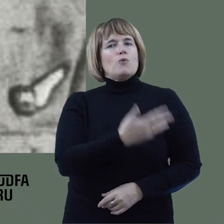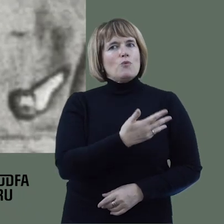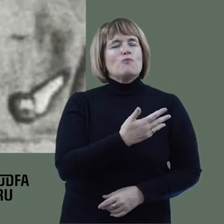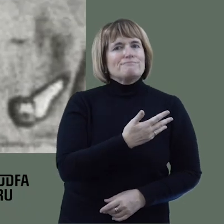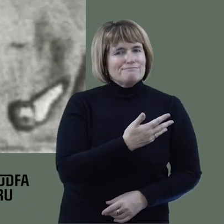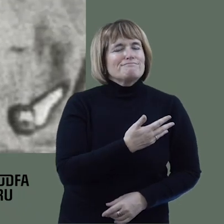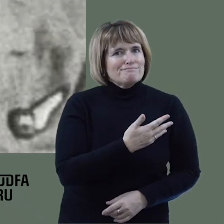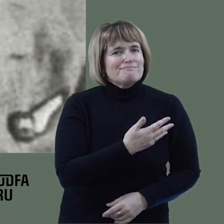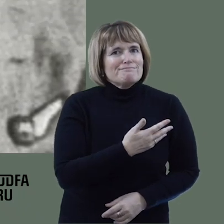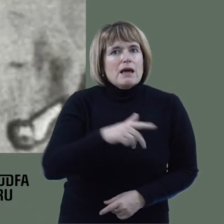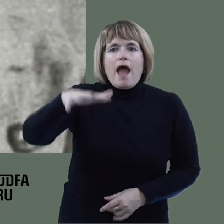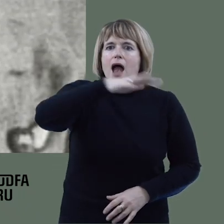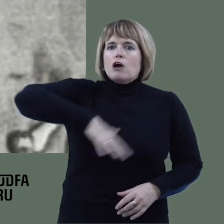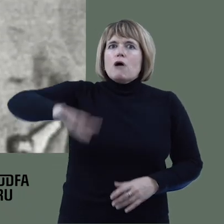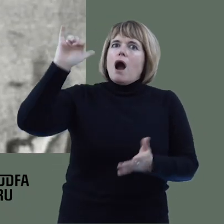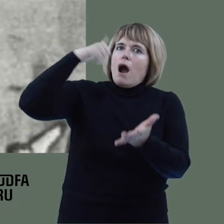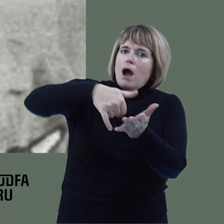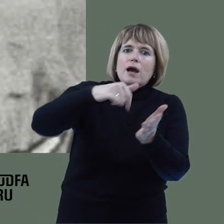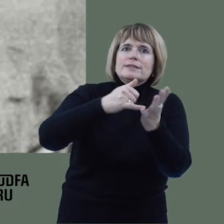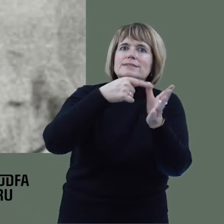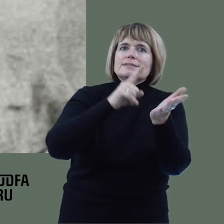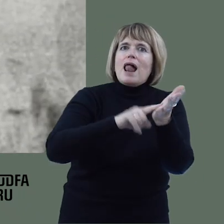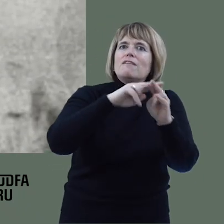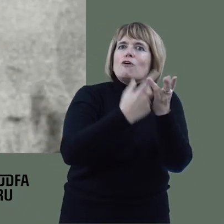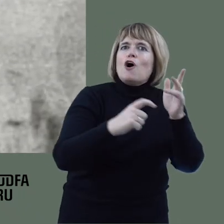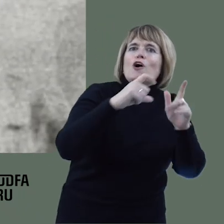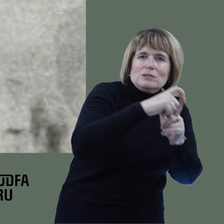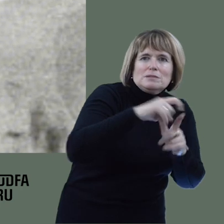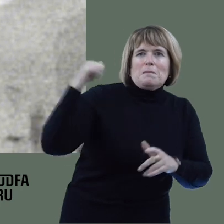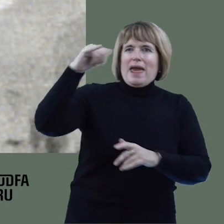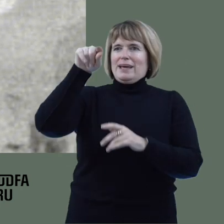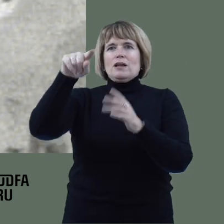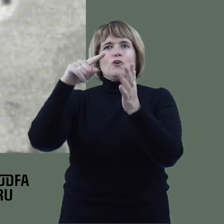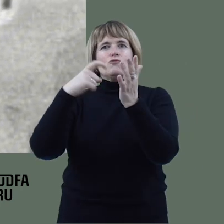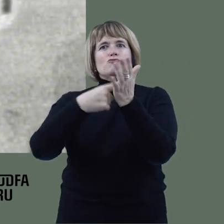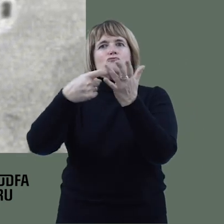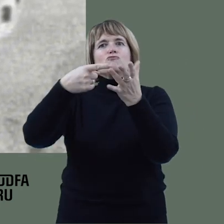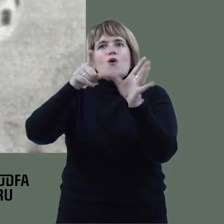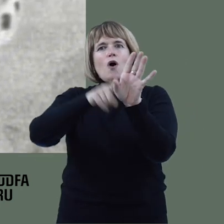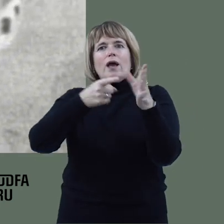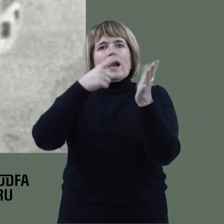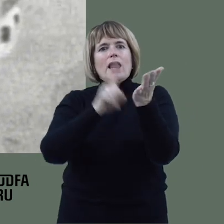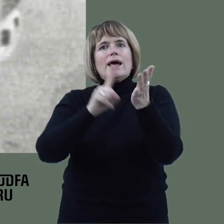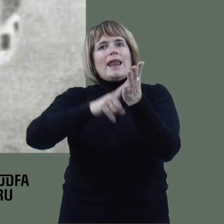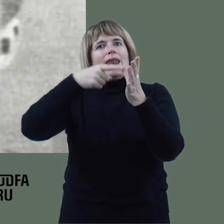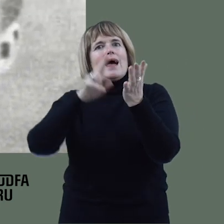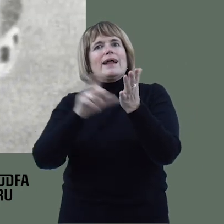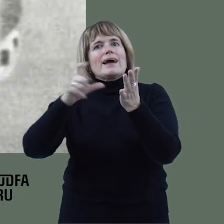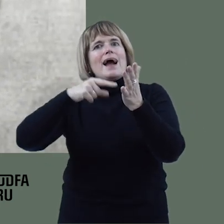he died in 1944. They crashed in Salford on the Royal Lancaster